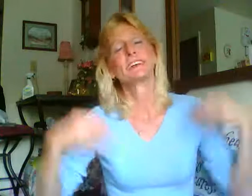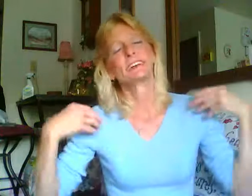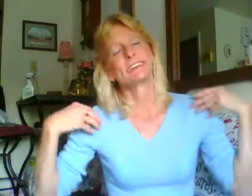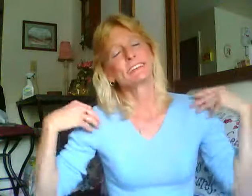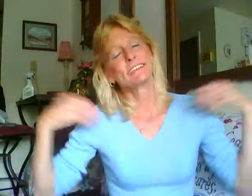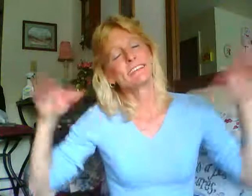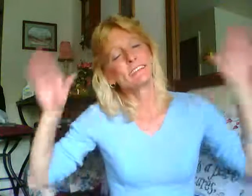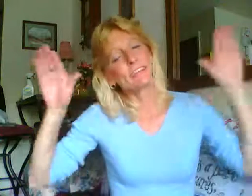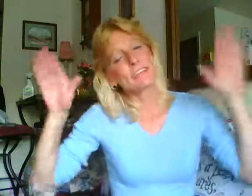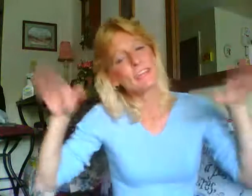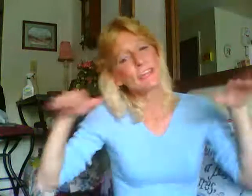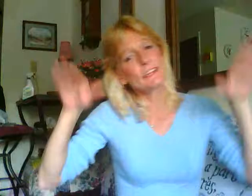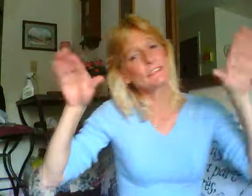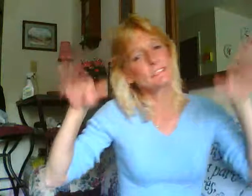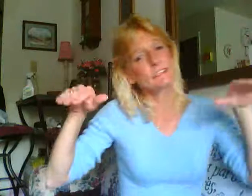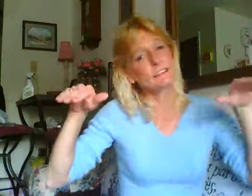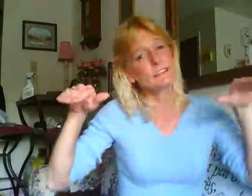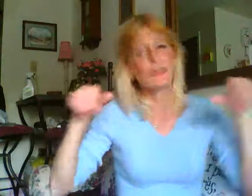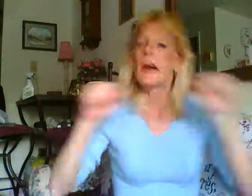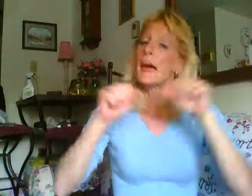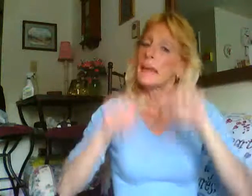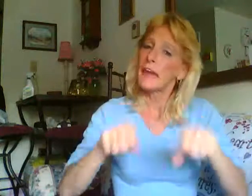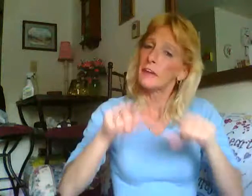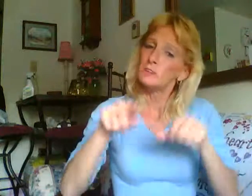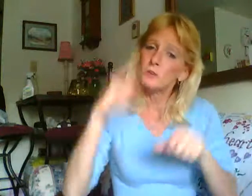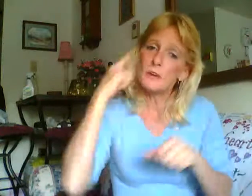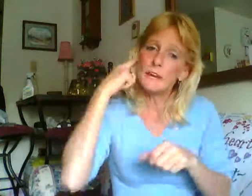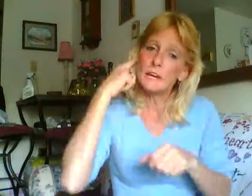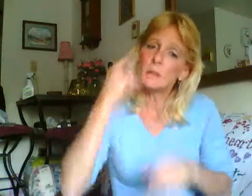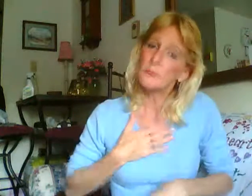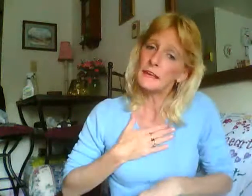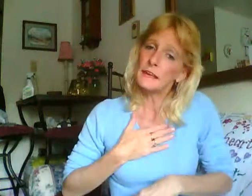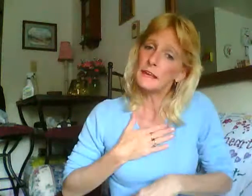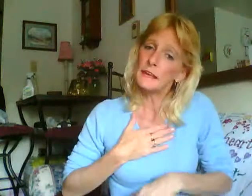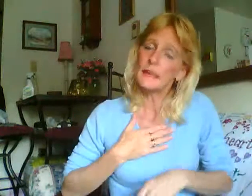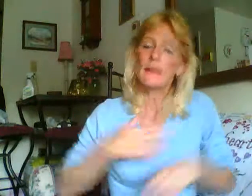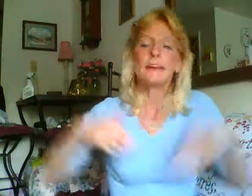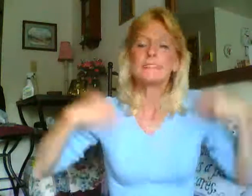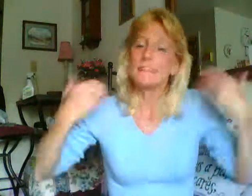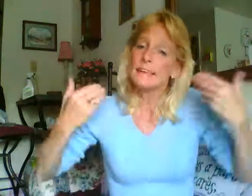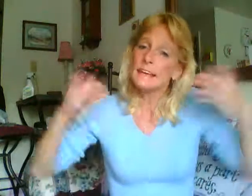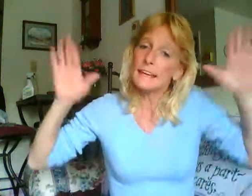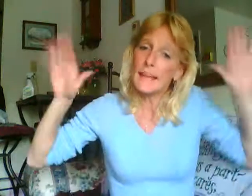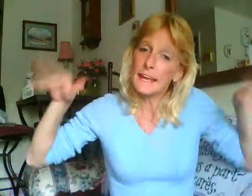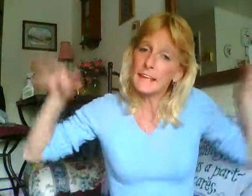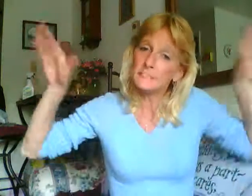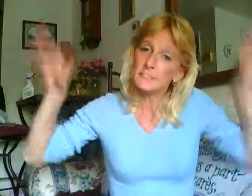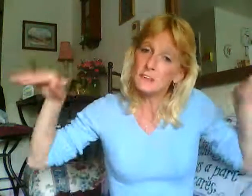Dean Angel, can you hear me? Dean Angel,